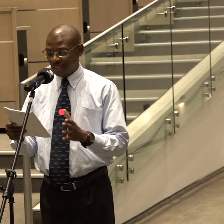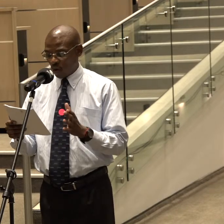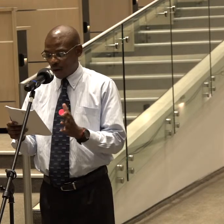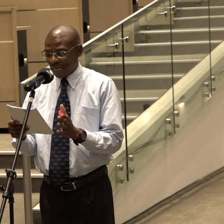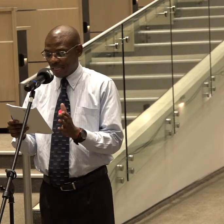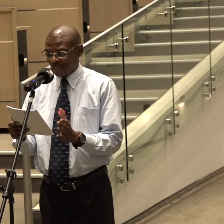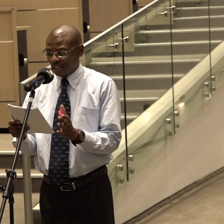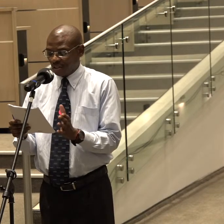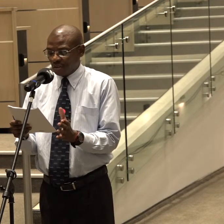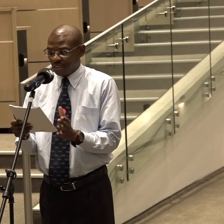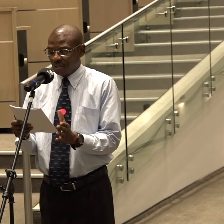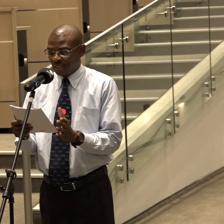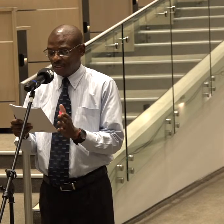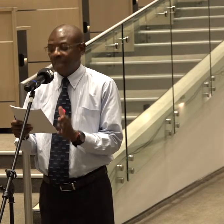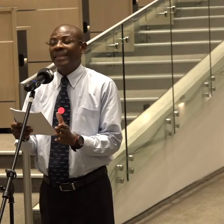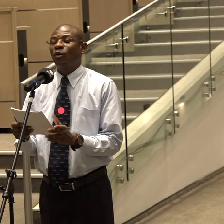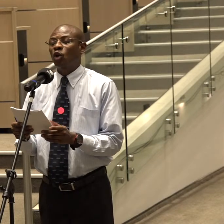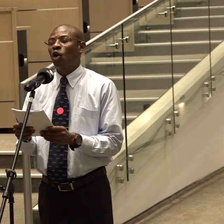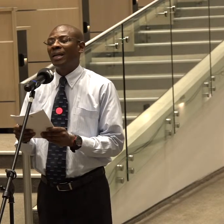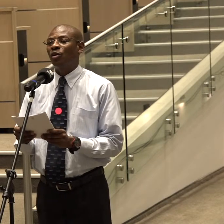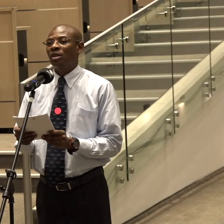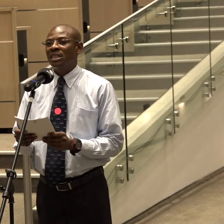Liberty organizations